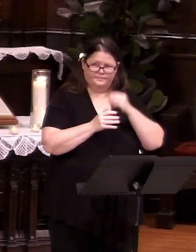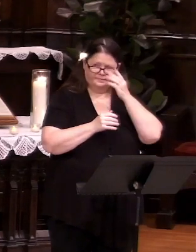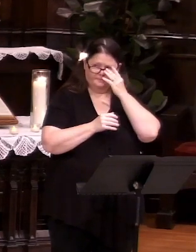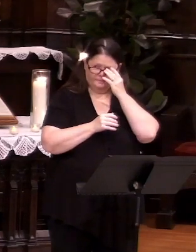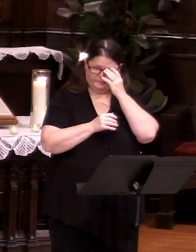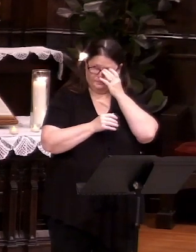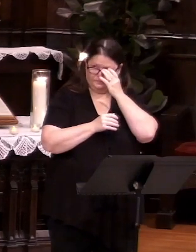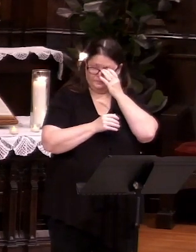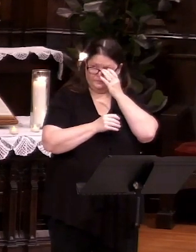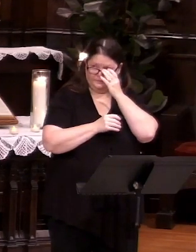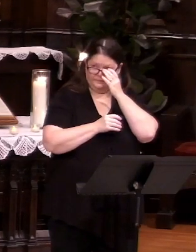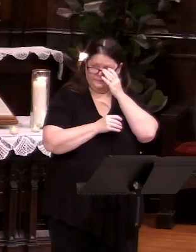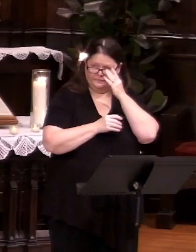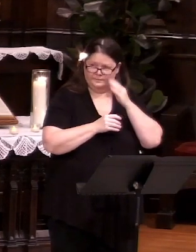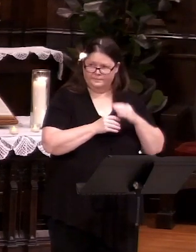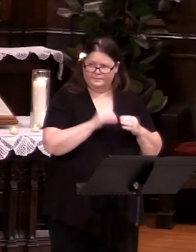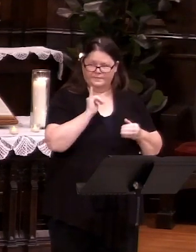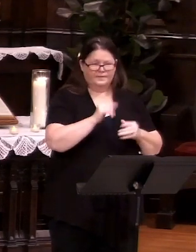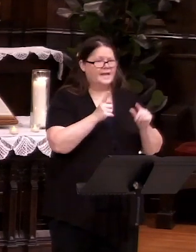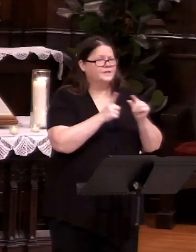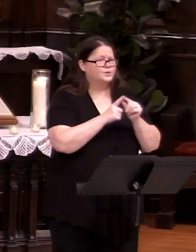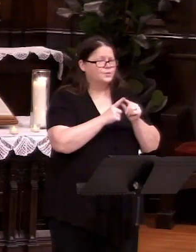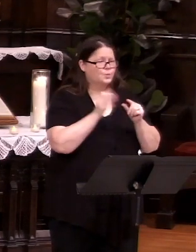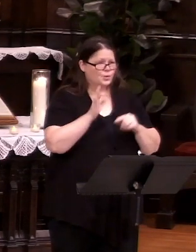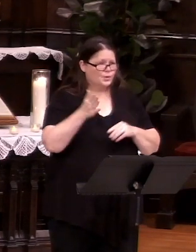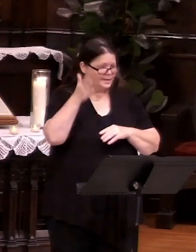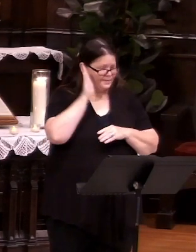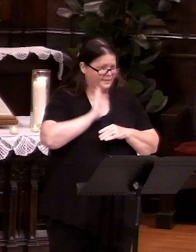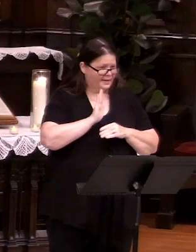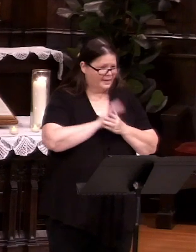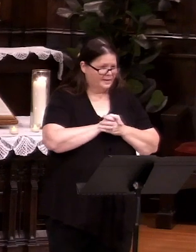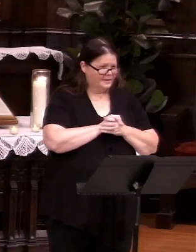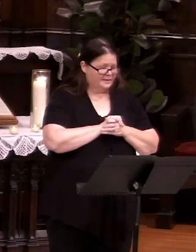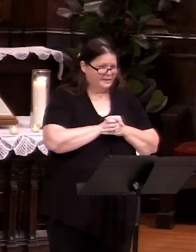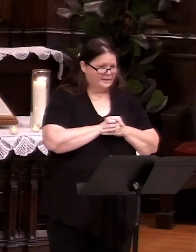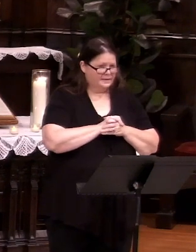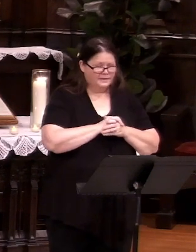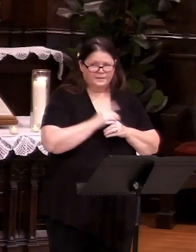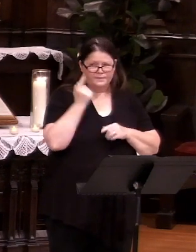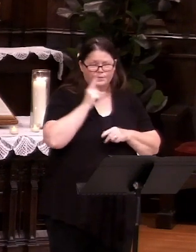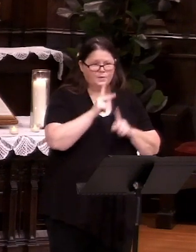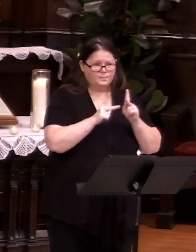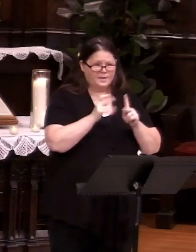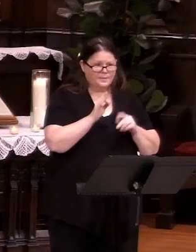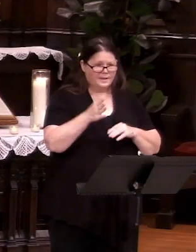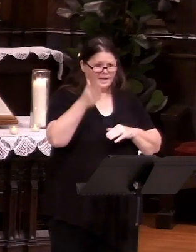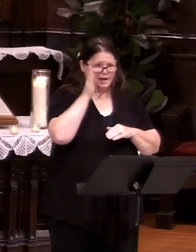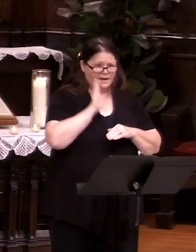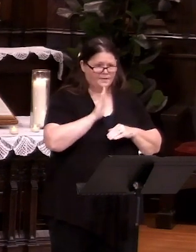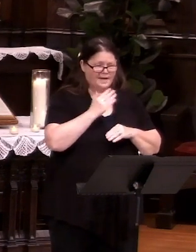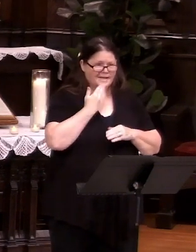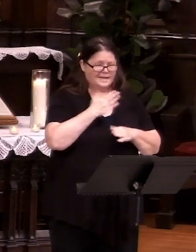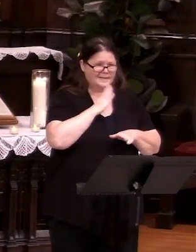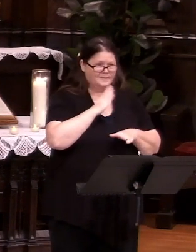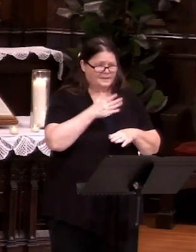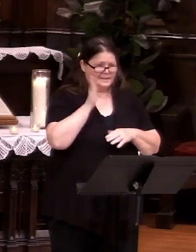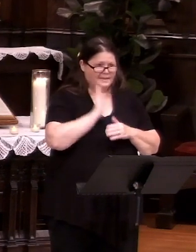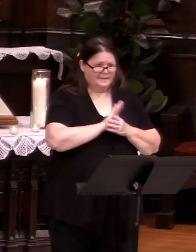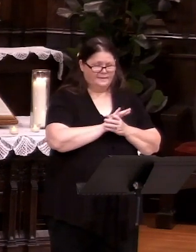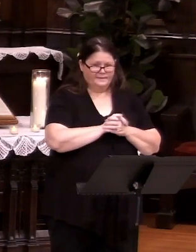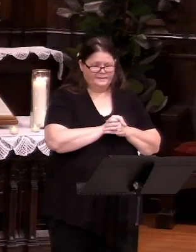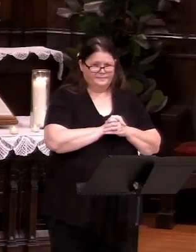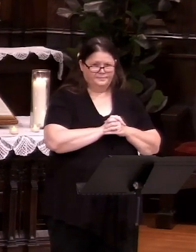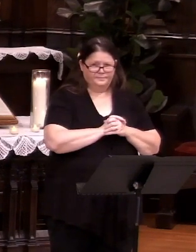Friends, this is the word of God for the people of God. Thanks be to